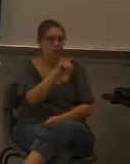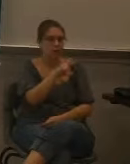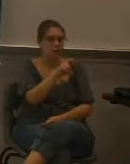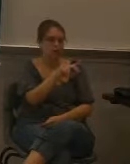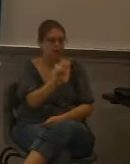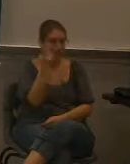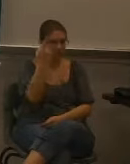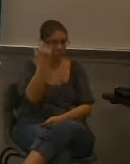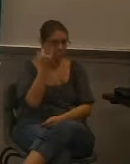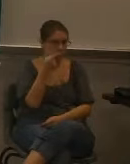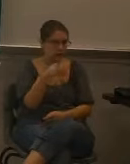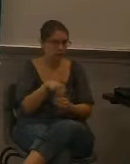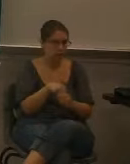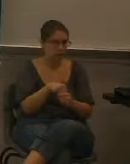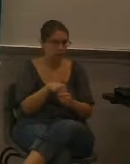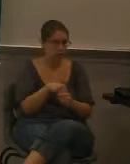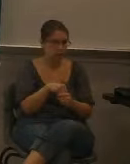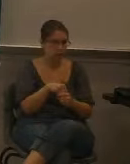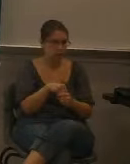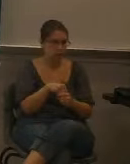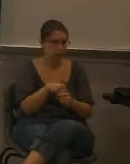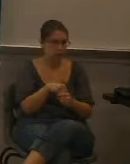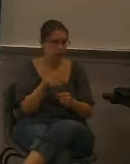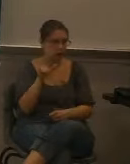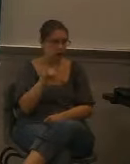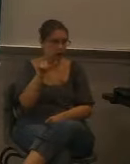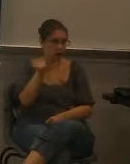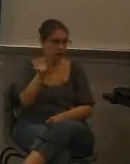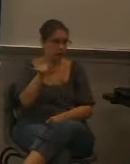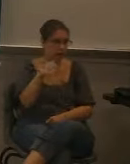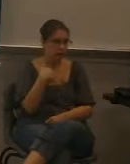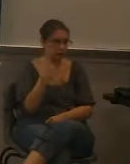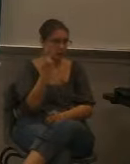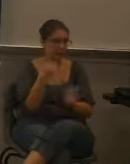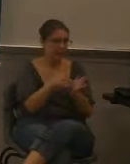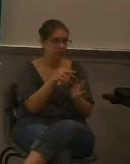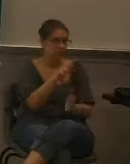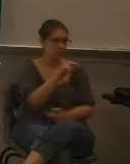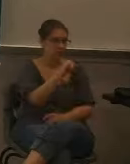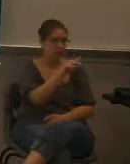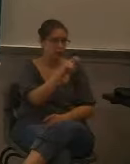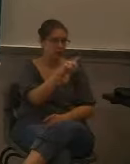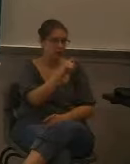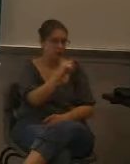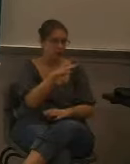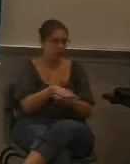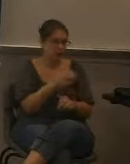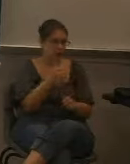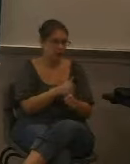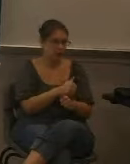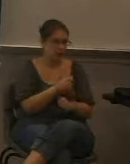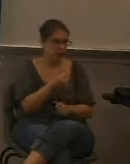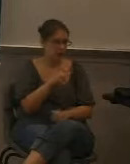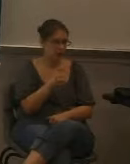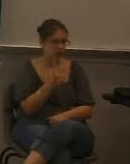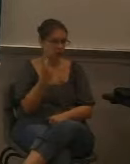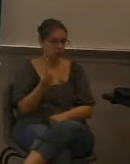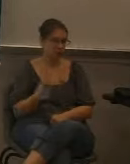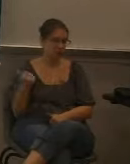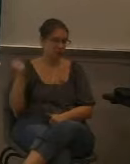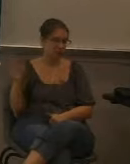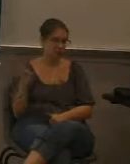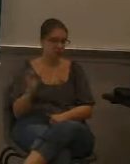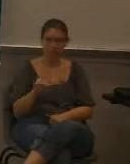hypothesis, that if you're in a plane and there's, you know, 1,000 rivets on each wing, and you look out the window and one of them pops off, it's like, man, you know,